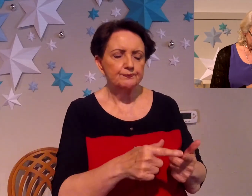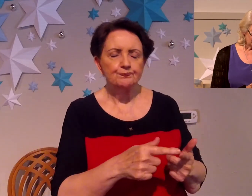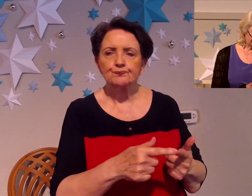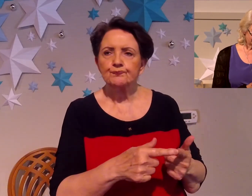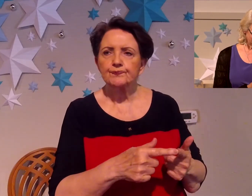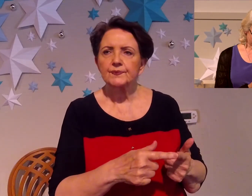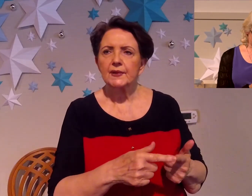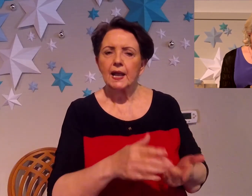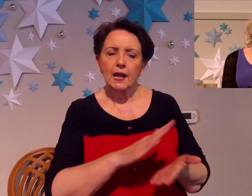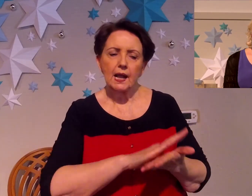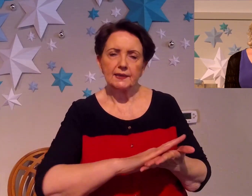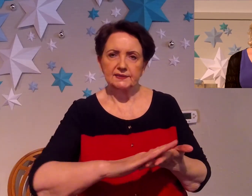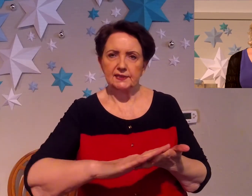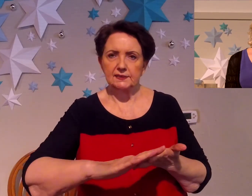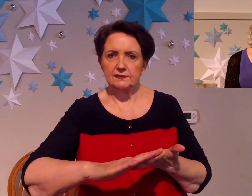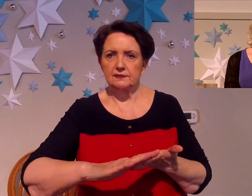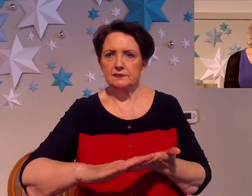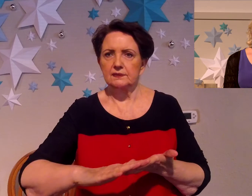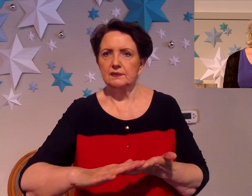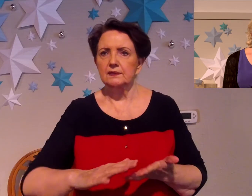is kindness.